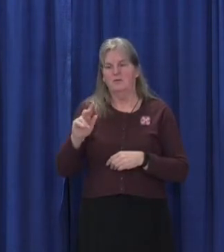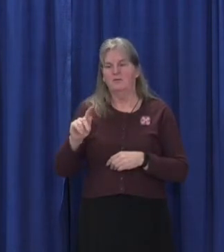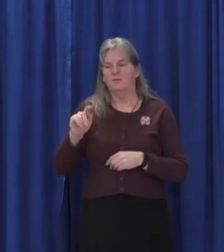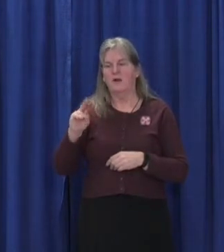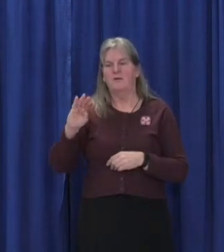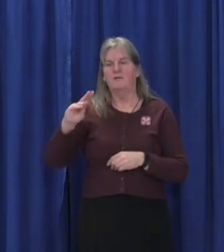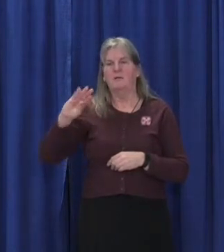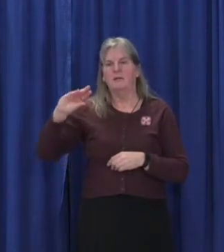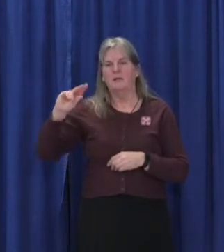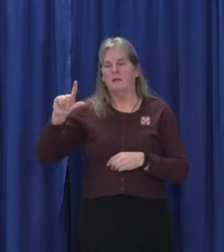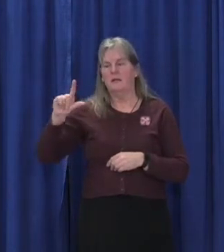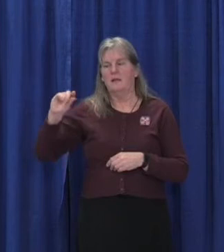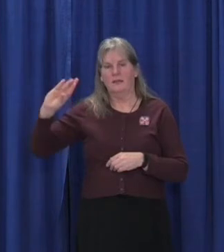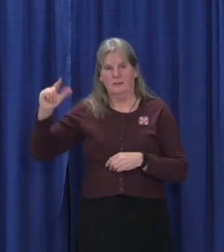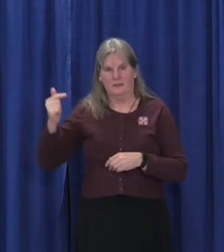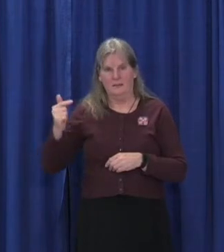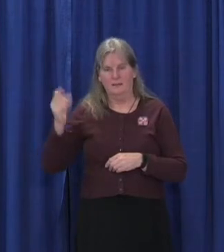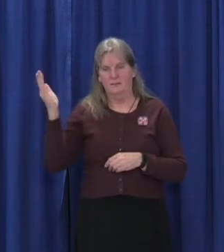travel.gc.ca/traveling with 2 L's